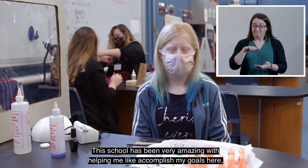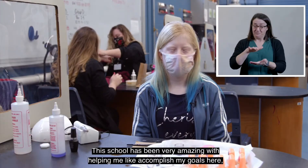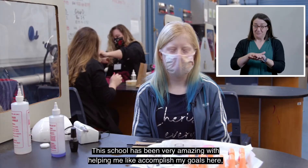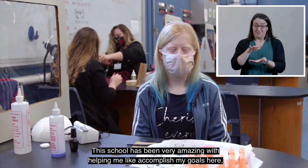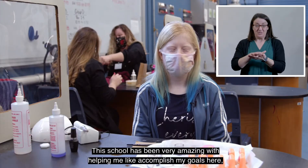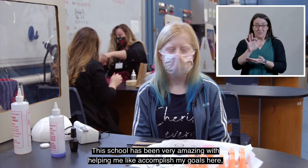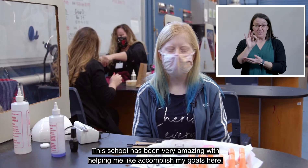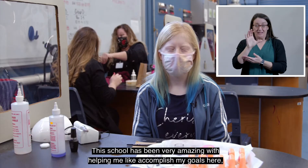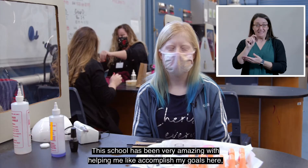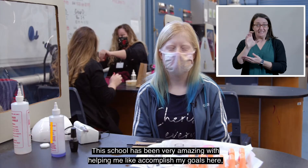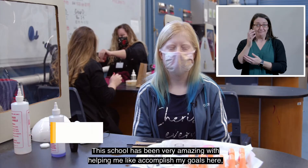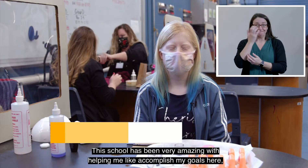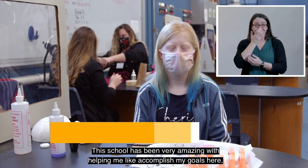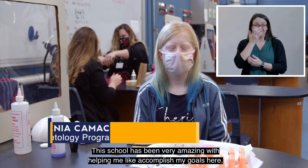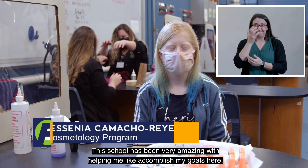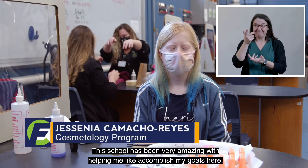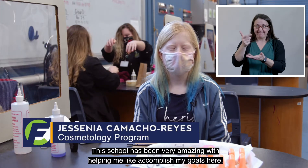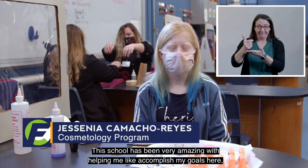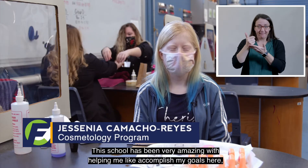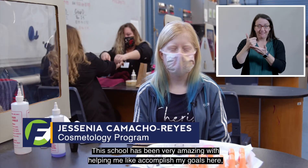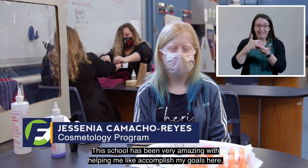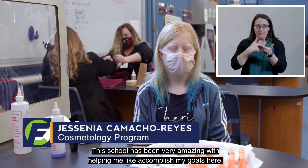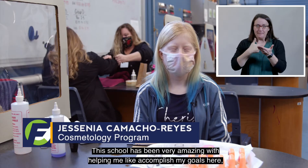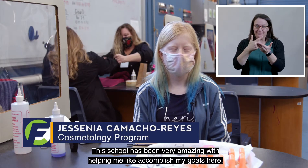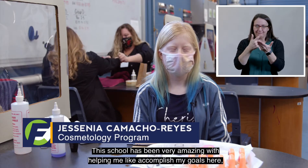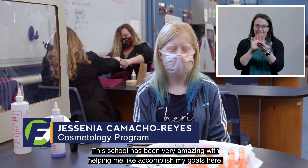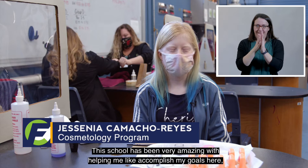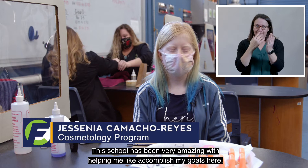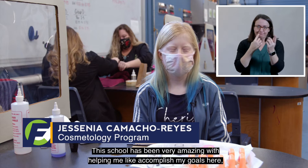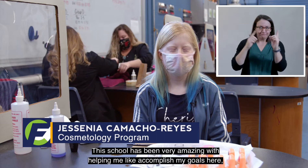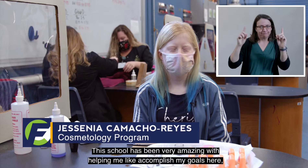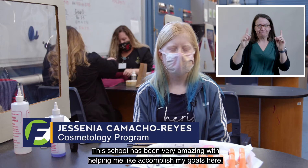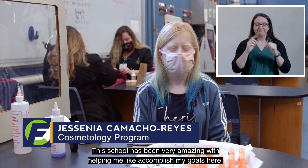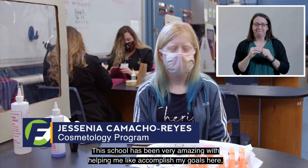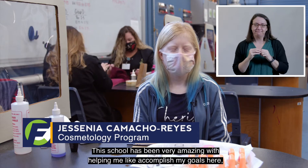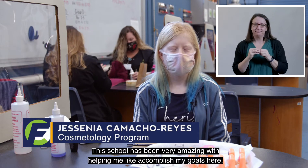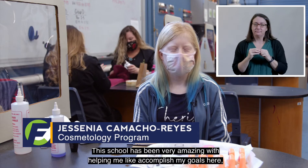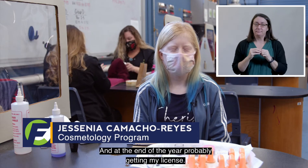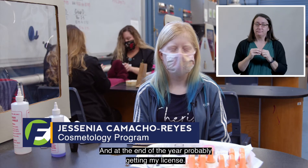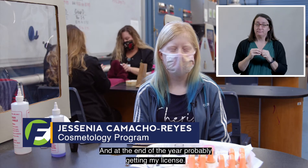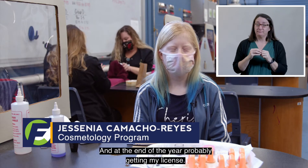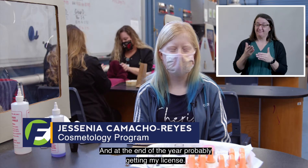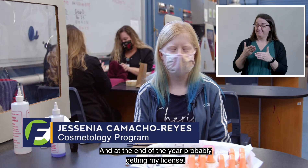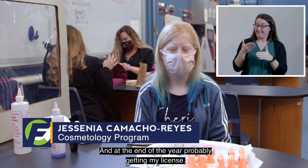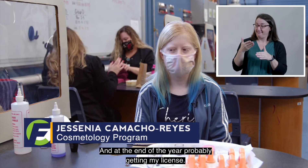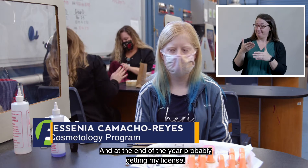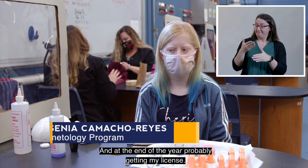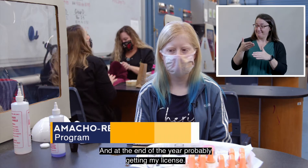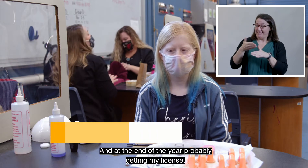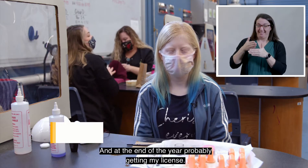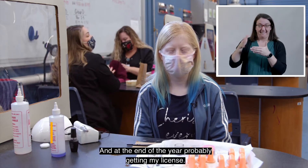This school has been very amazing with helping me accomplish my goals here, and at the end of the